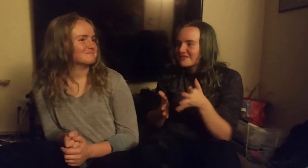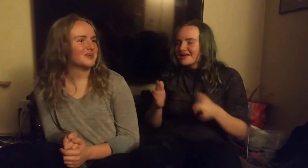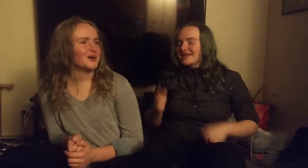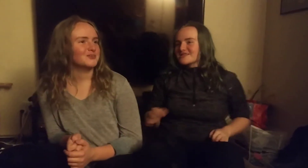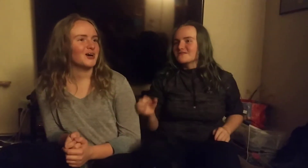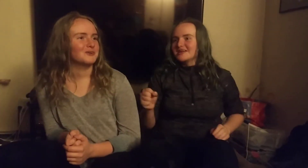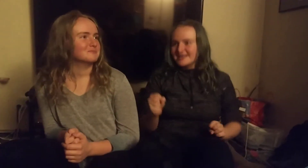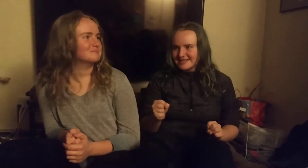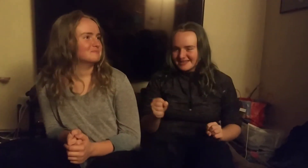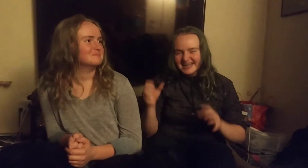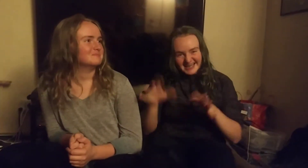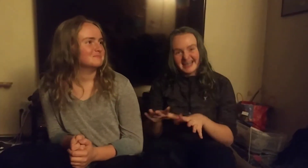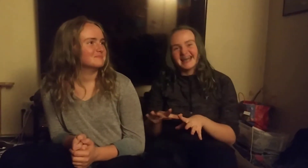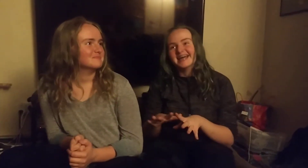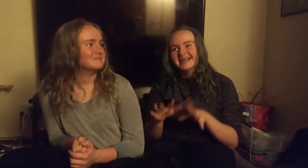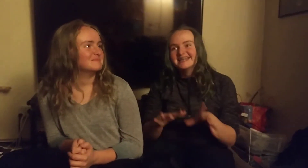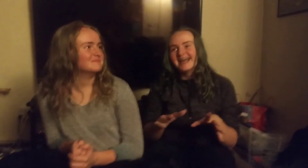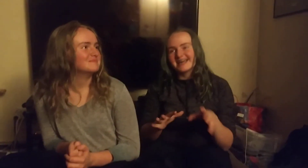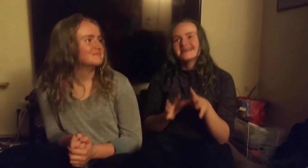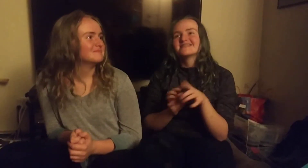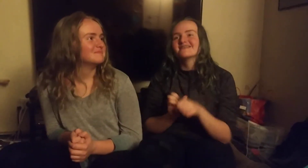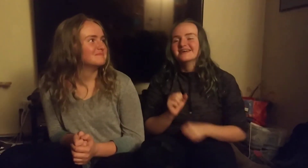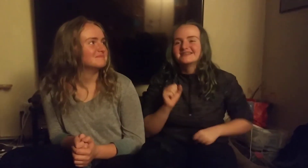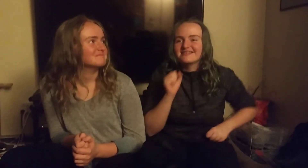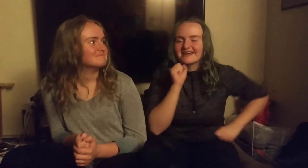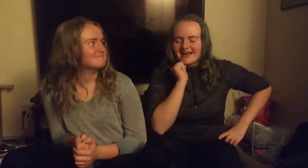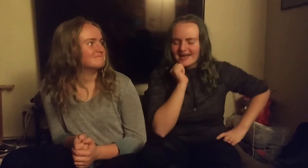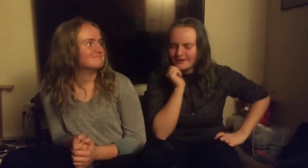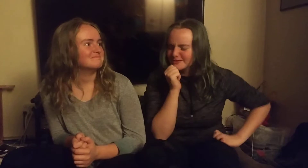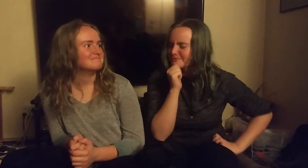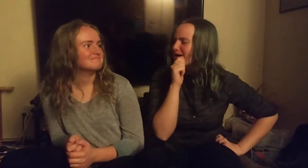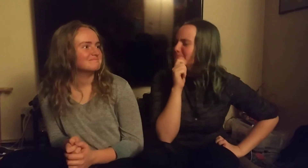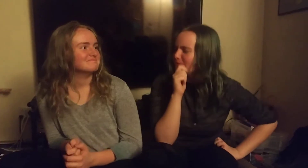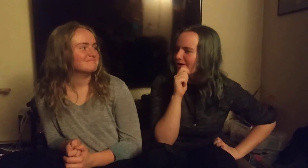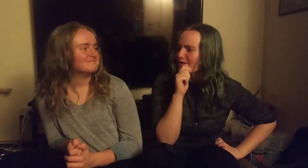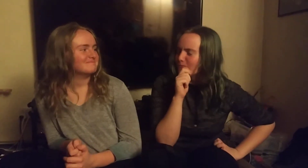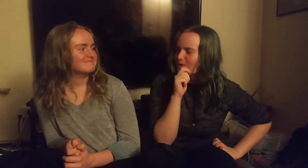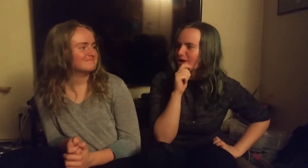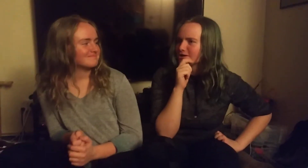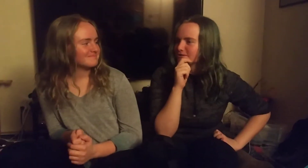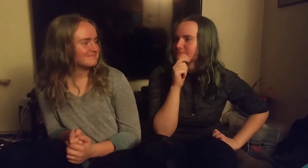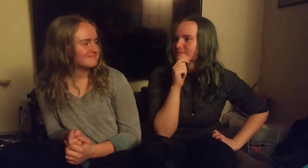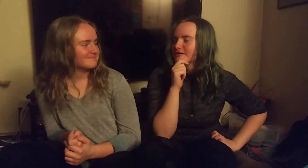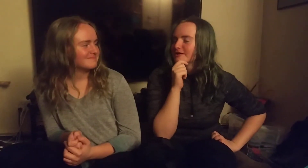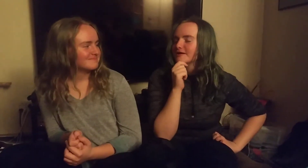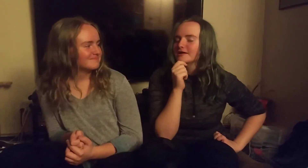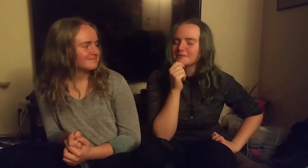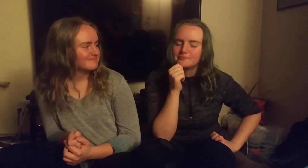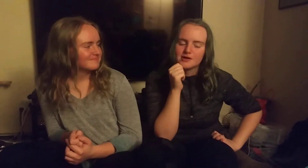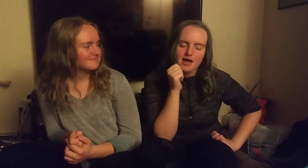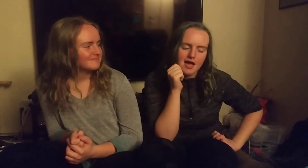this. Oh, so no. Eden, yeah, so she's like, how do I boil water? Get a